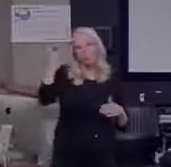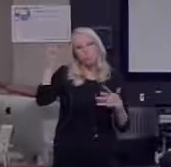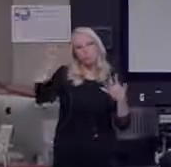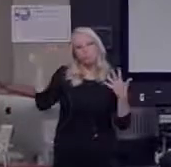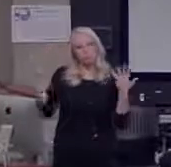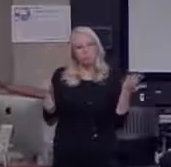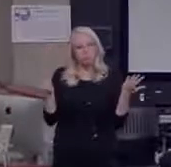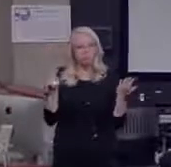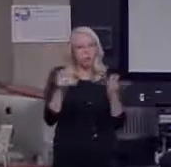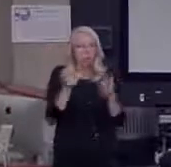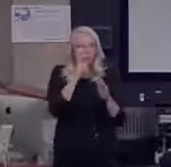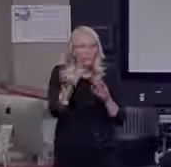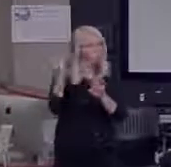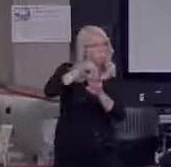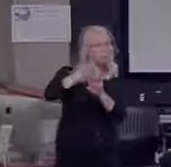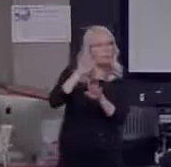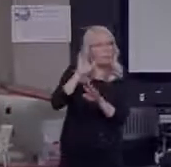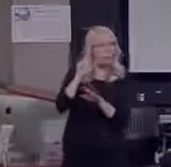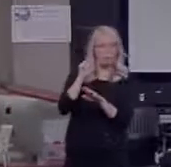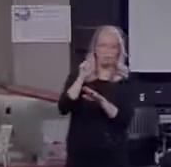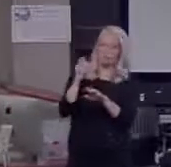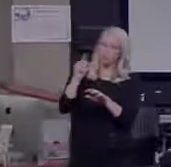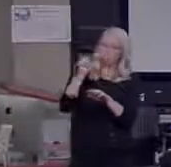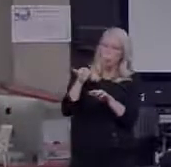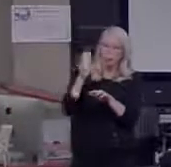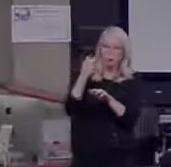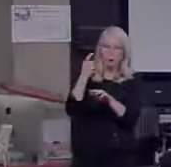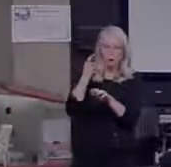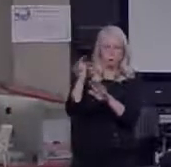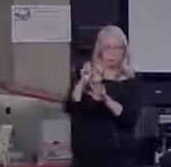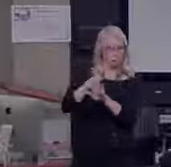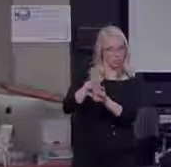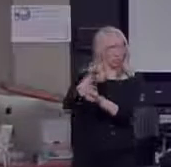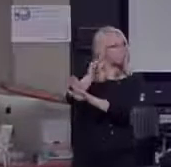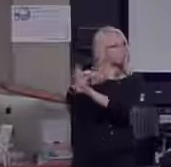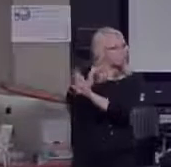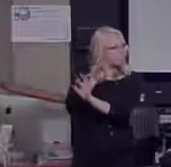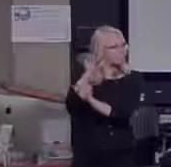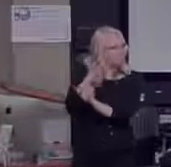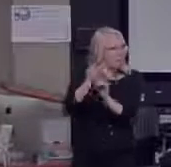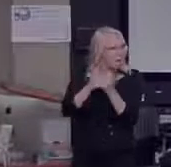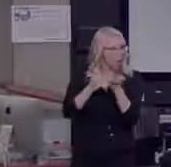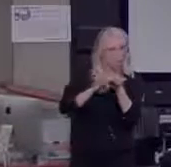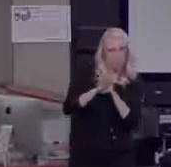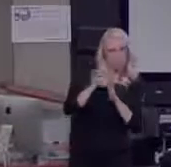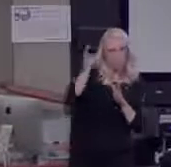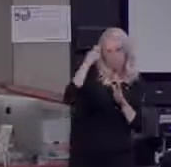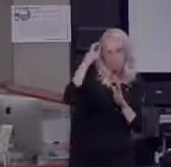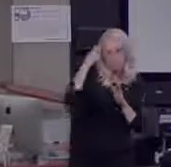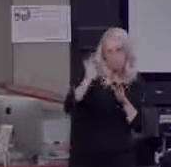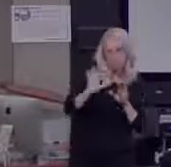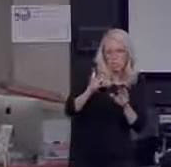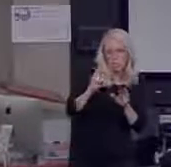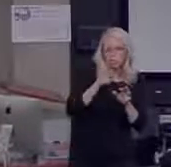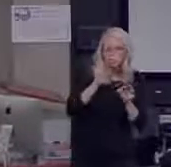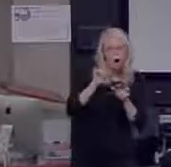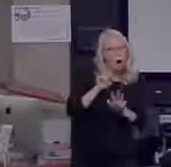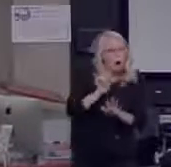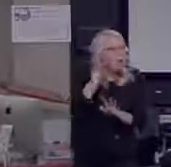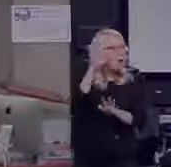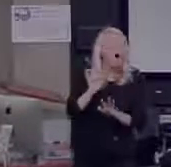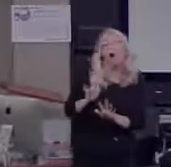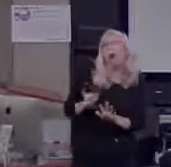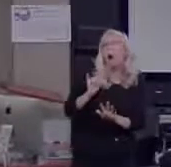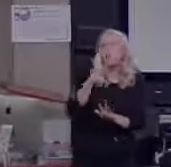toy box becomes an expert way of learning about child development. And we need to do better, and we need to all